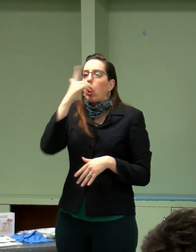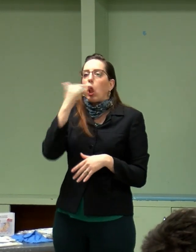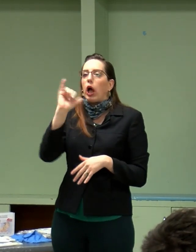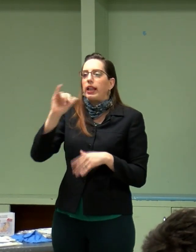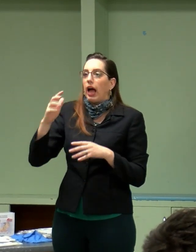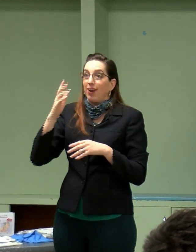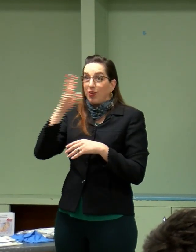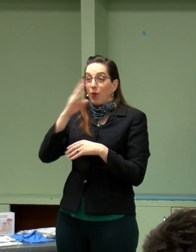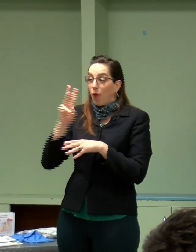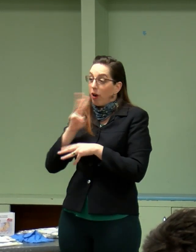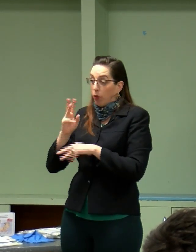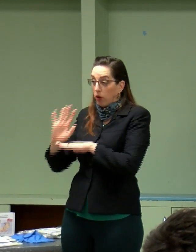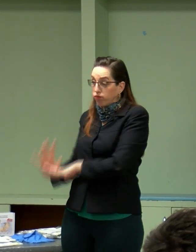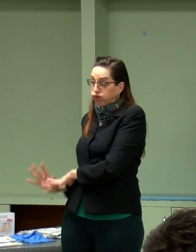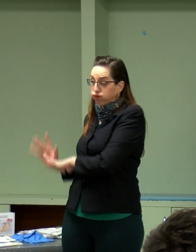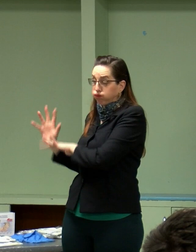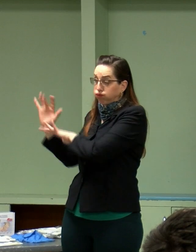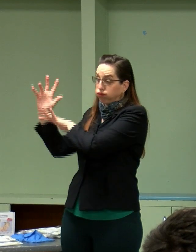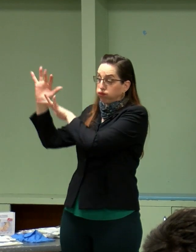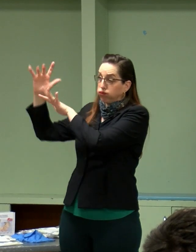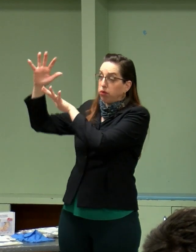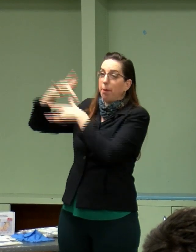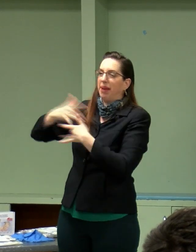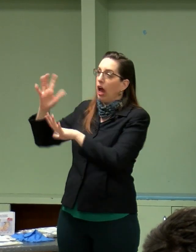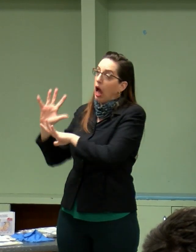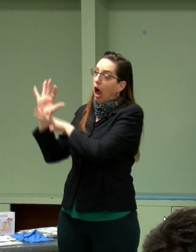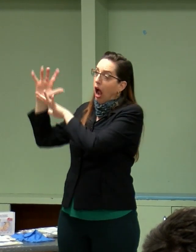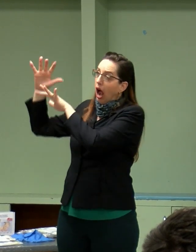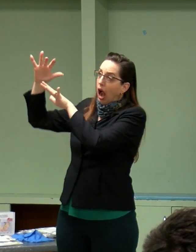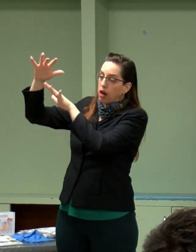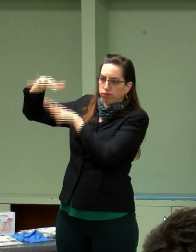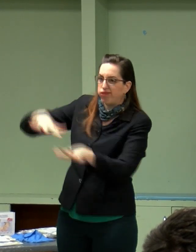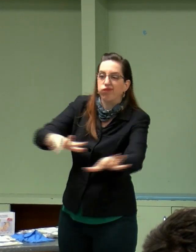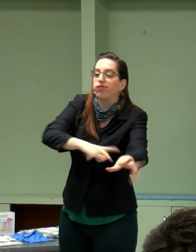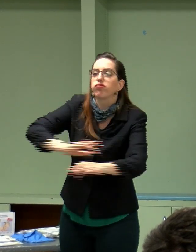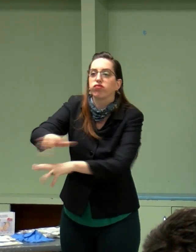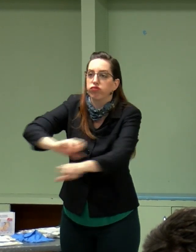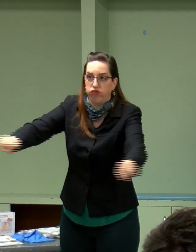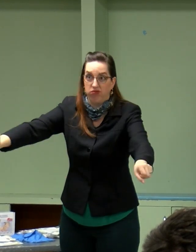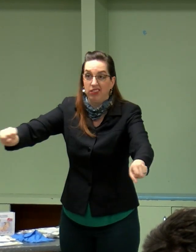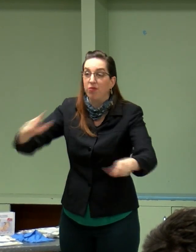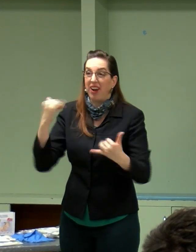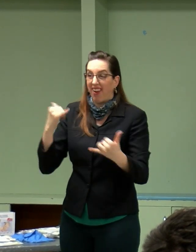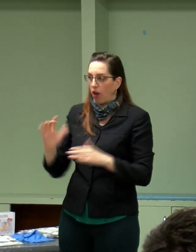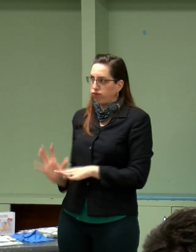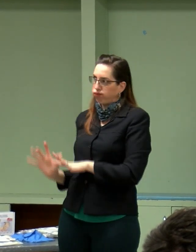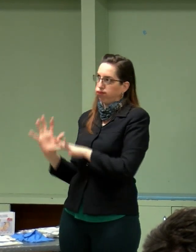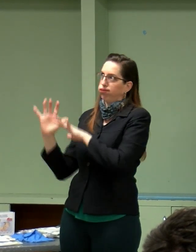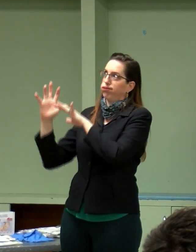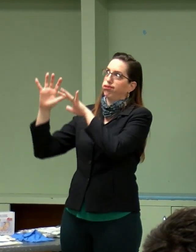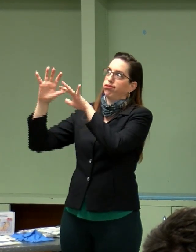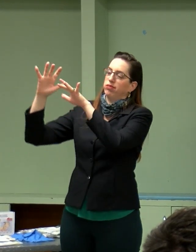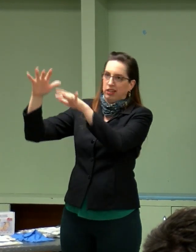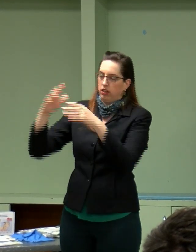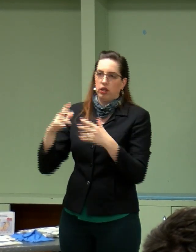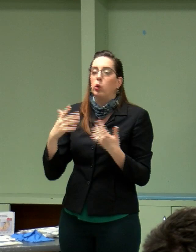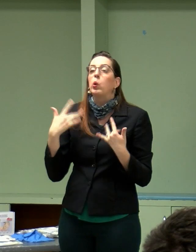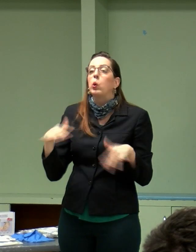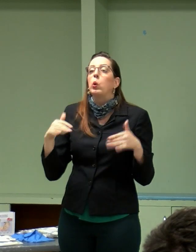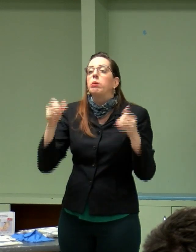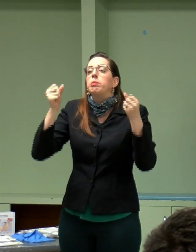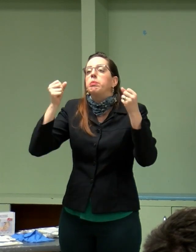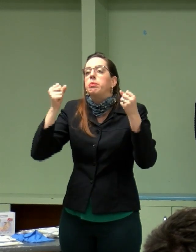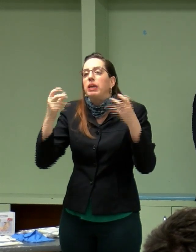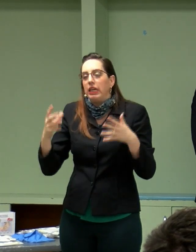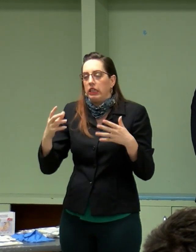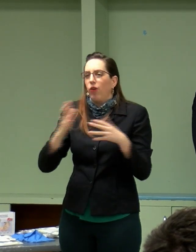hit landfall yet. The wave is cresting right now. There's hundreds of homeless Houstonians that have not been